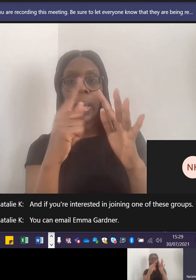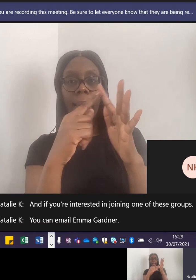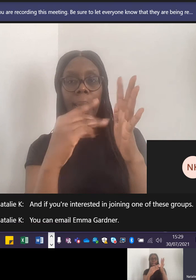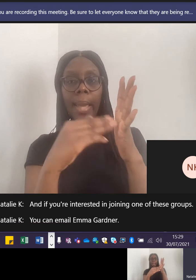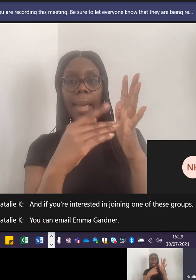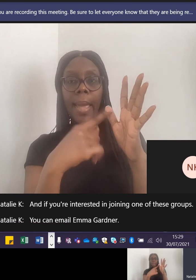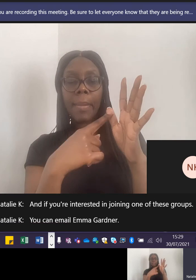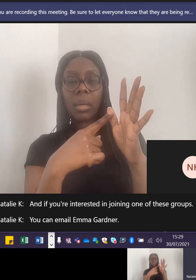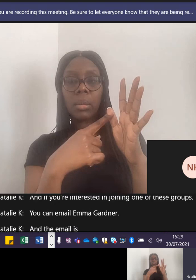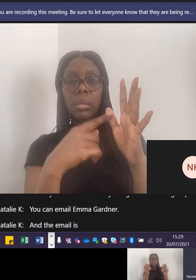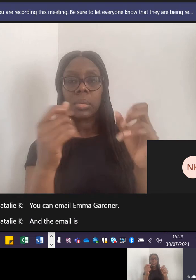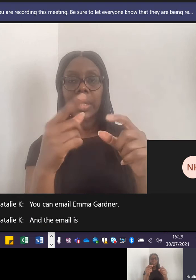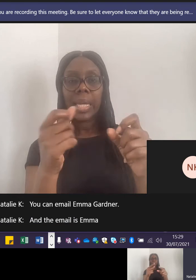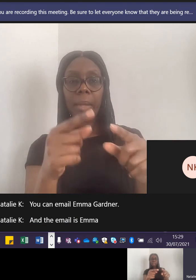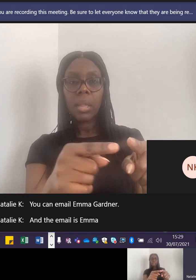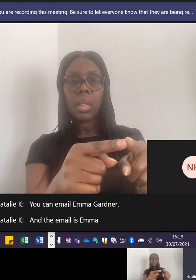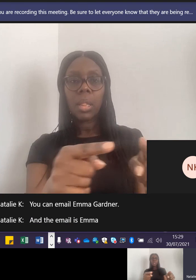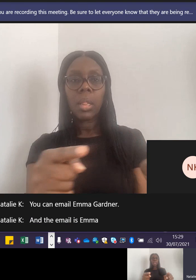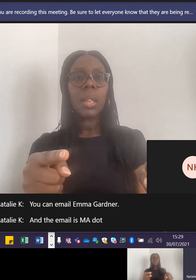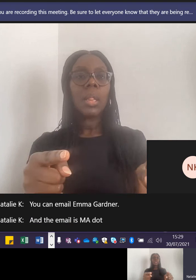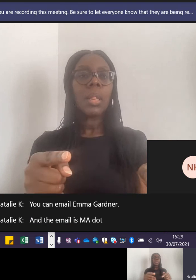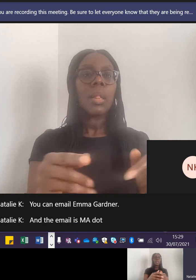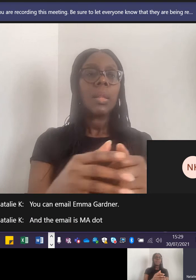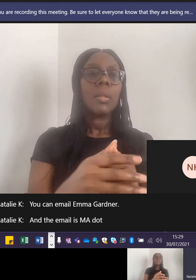and their email is